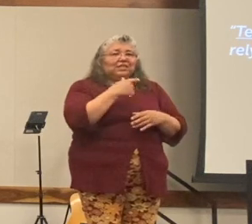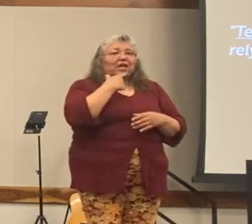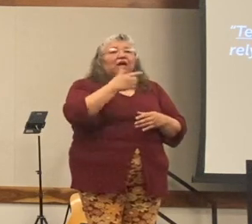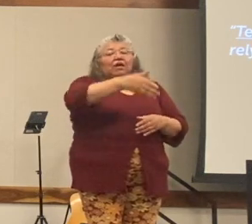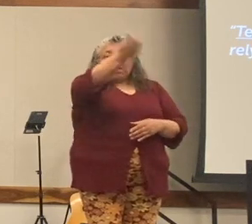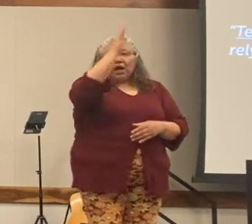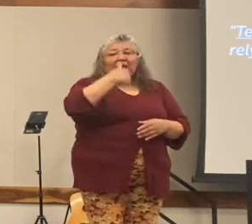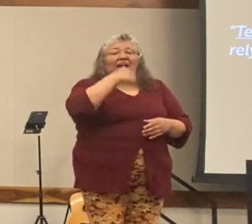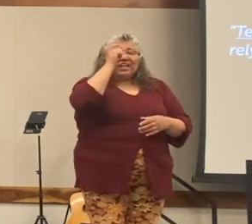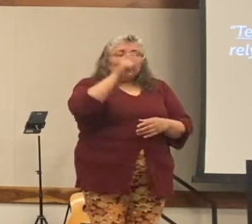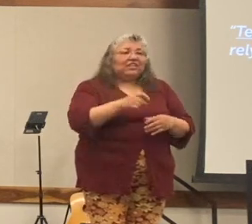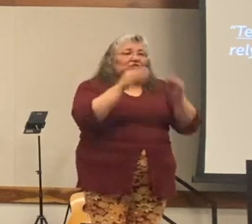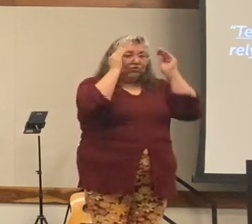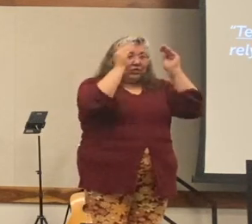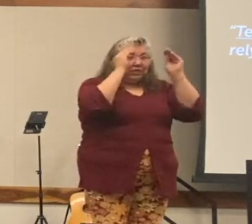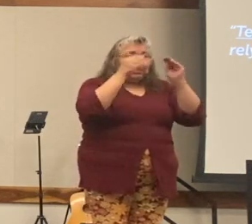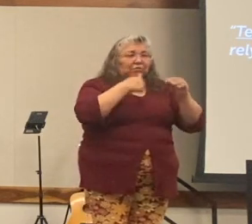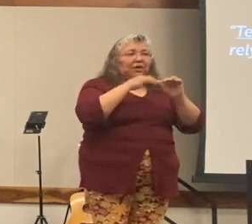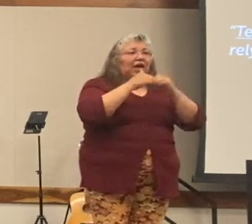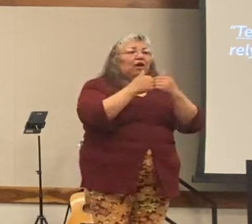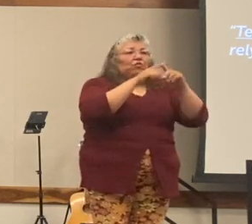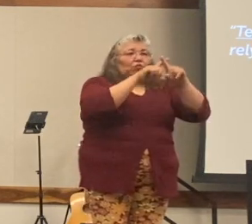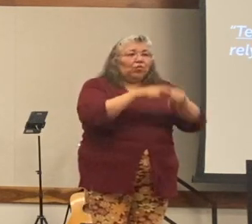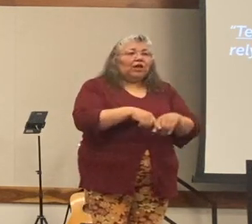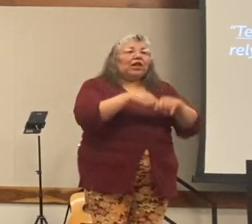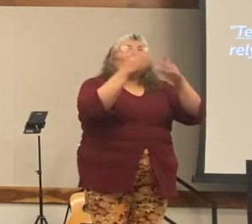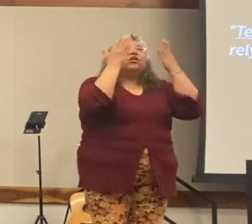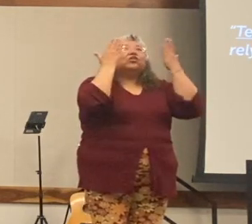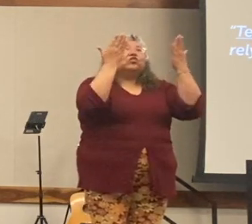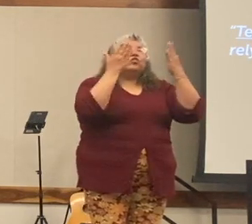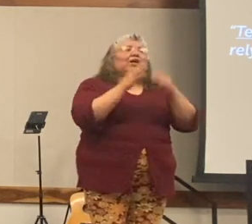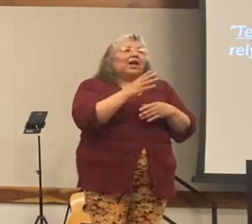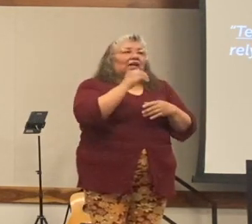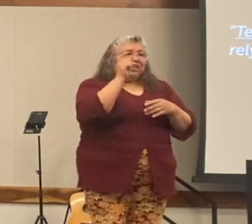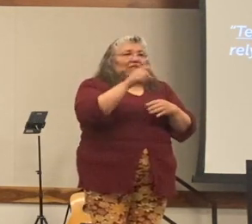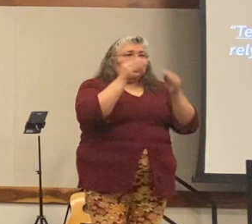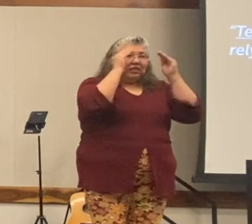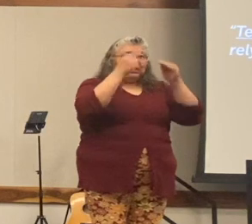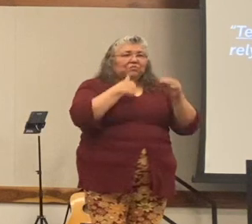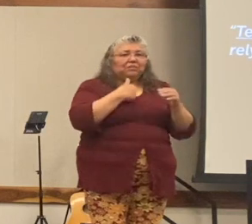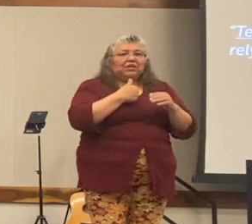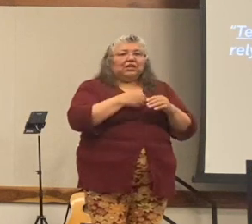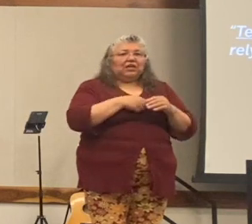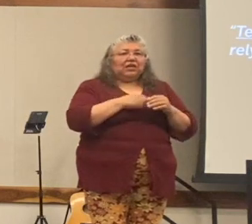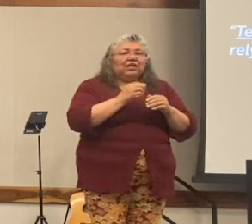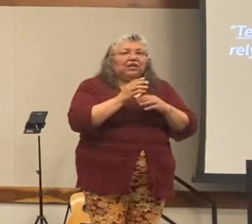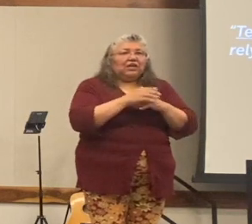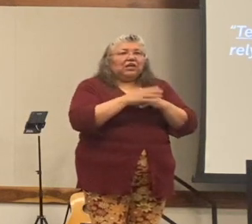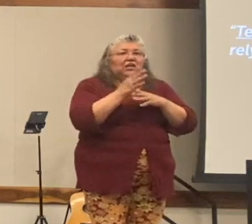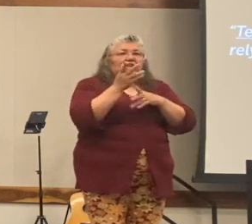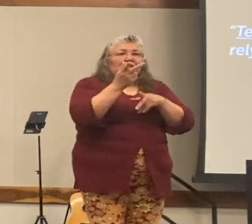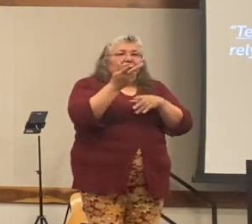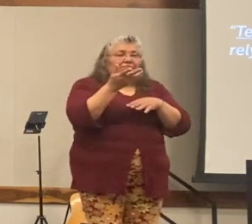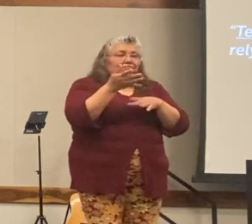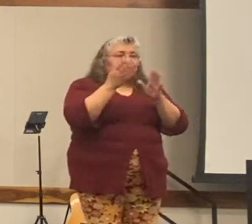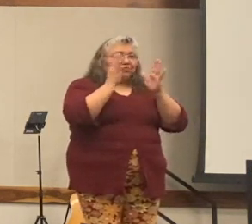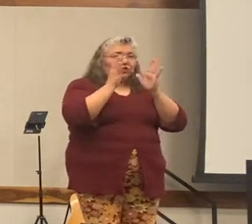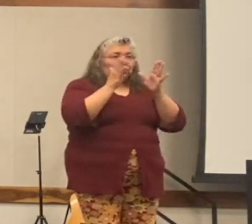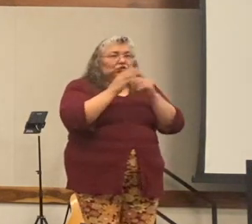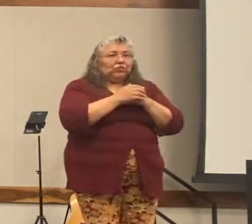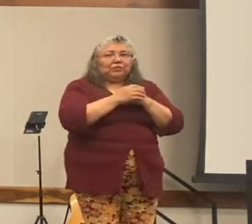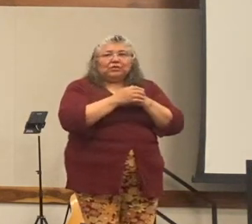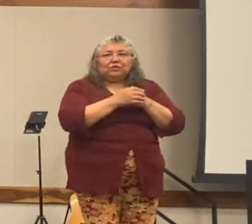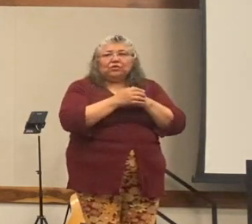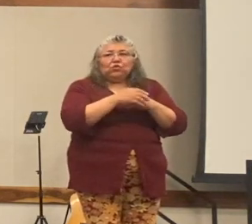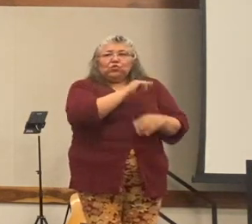God, I need you to teach me how to rely on you, and I need you to teach me discernment. Trudy and